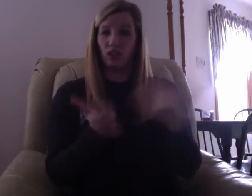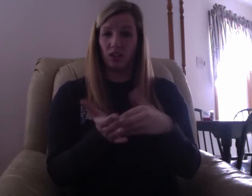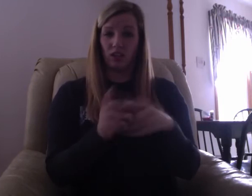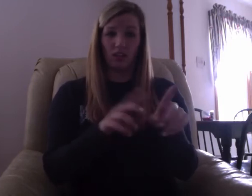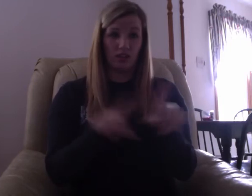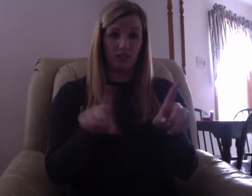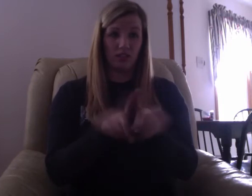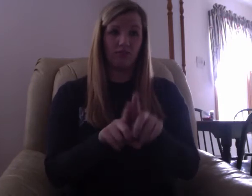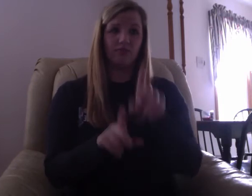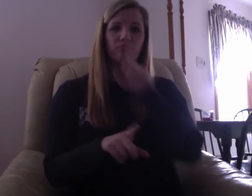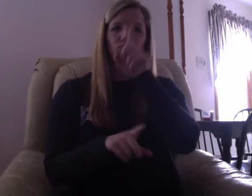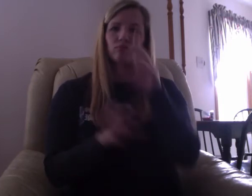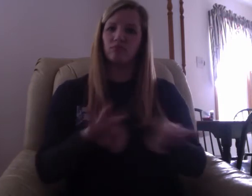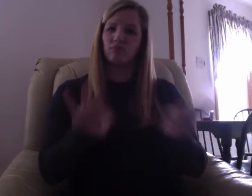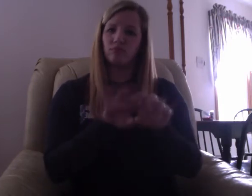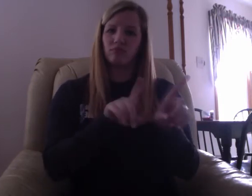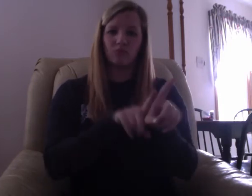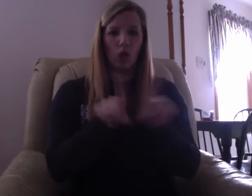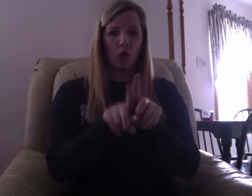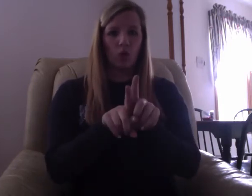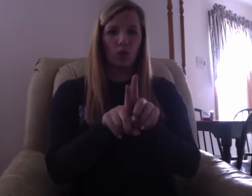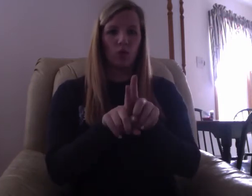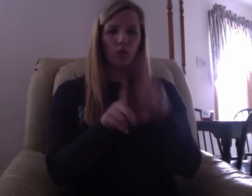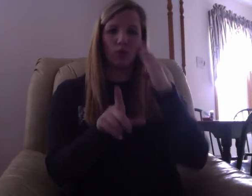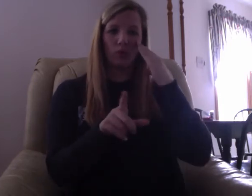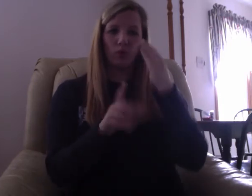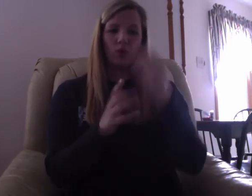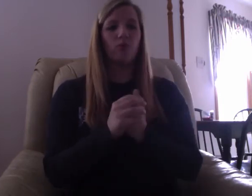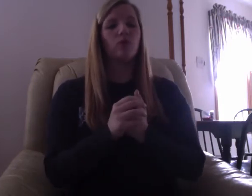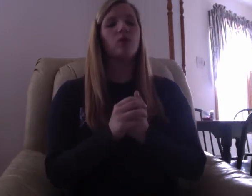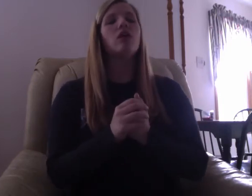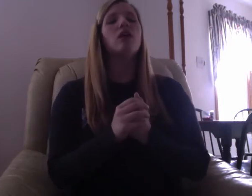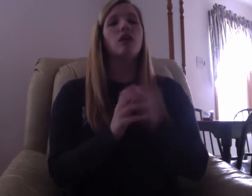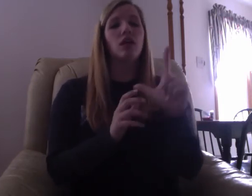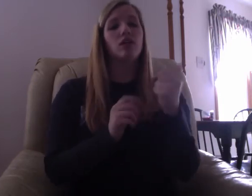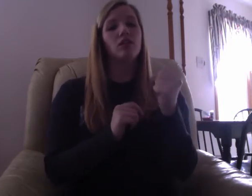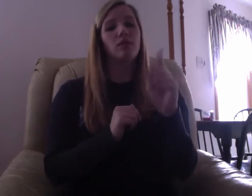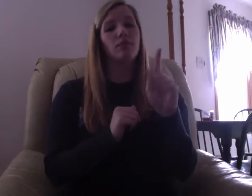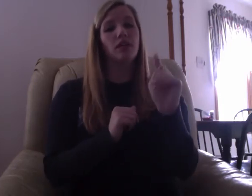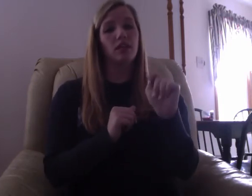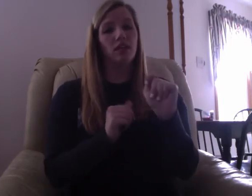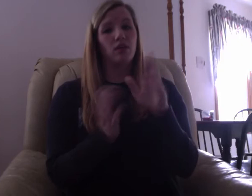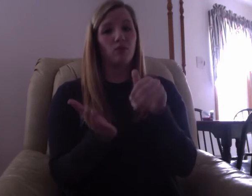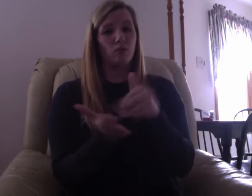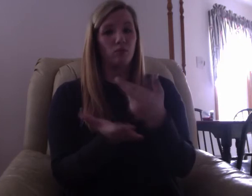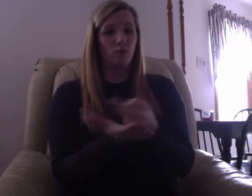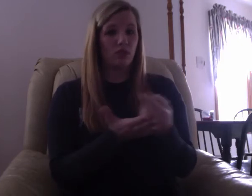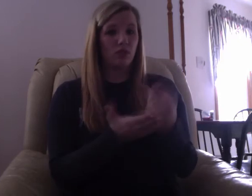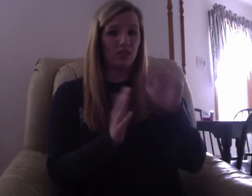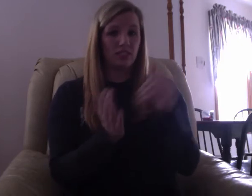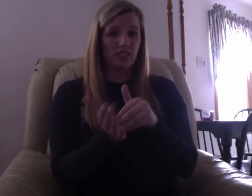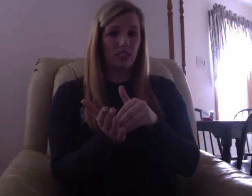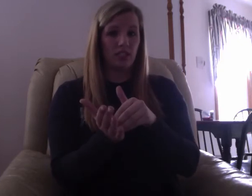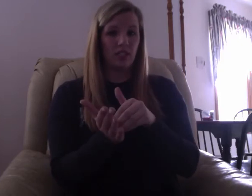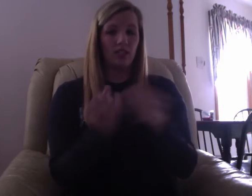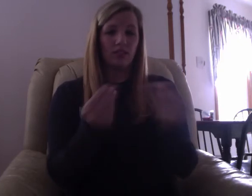note that one of the other things that the LGBT Resource Center does is that we train faculty and staff on how to create a safe space. When they